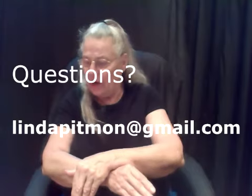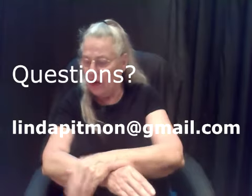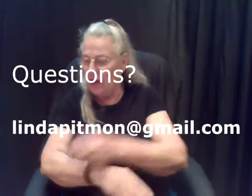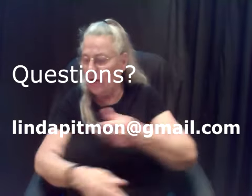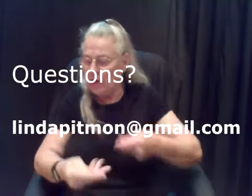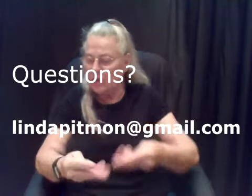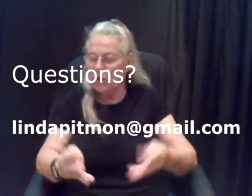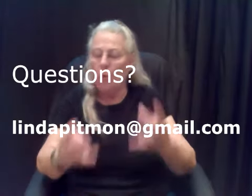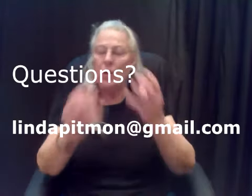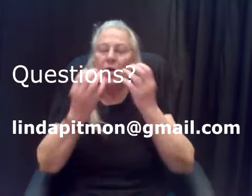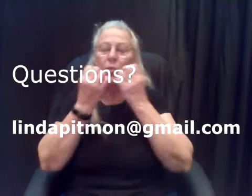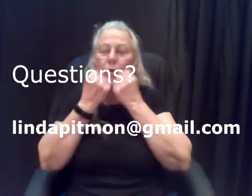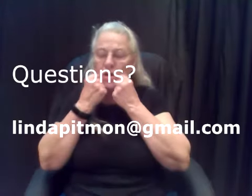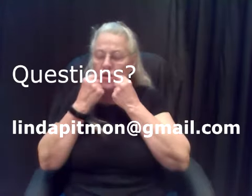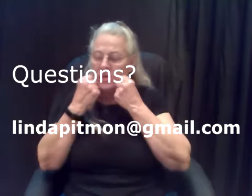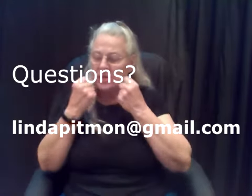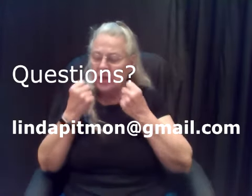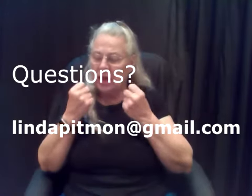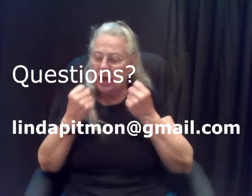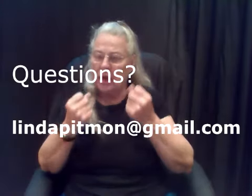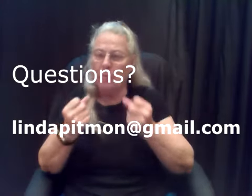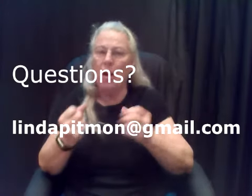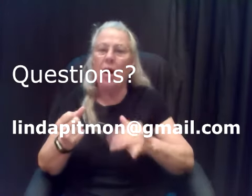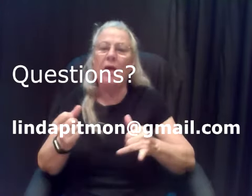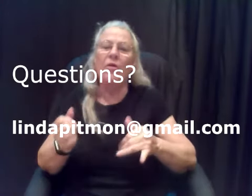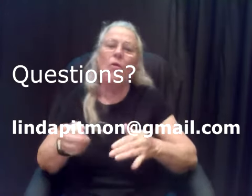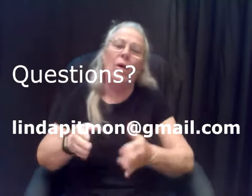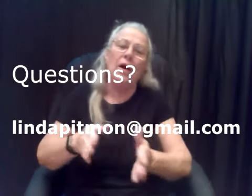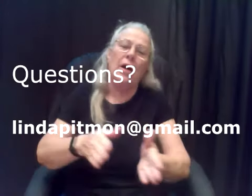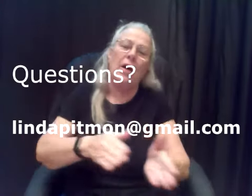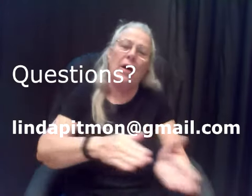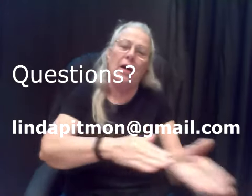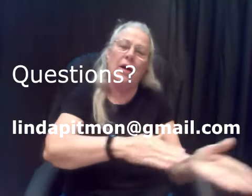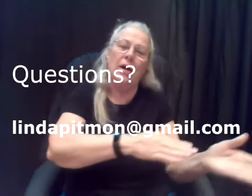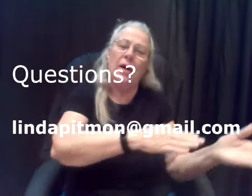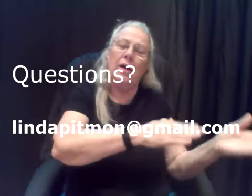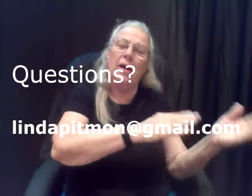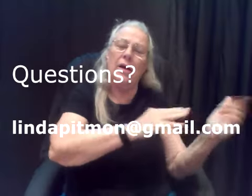evening, sowing the precious seed by the way.